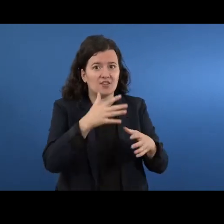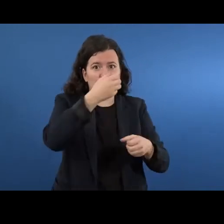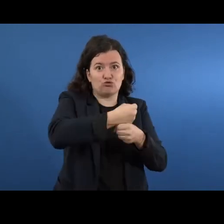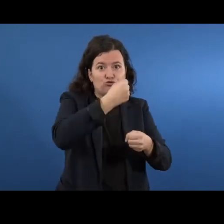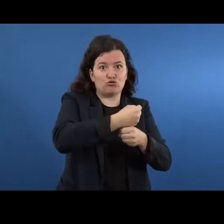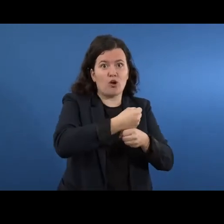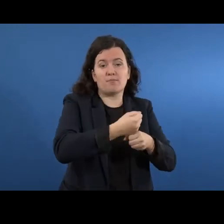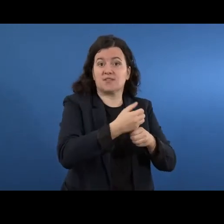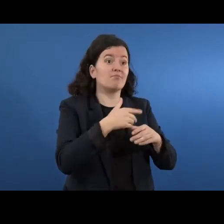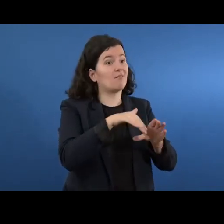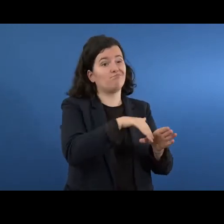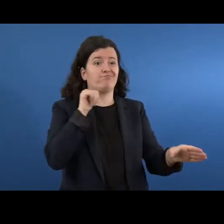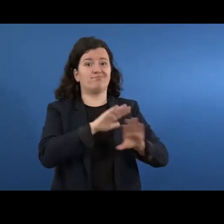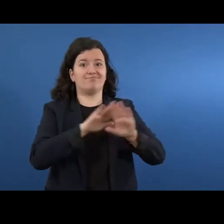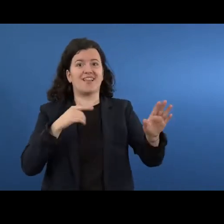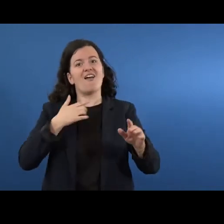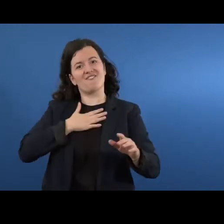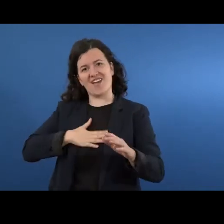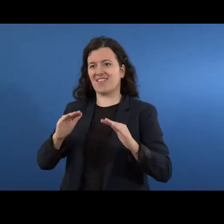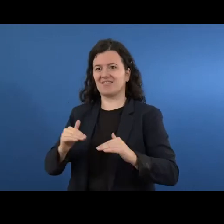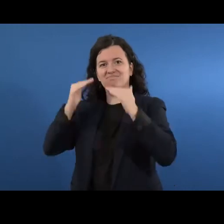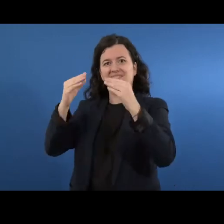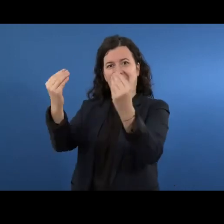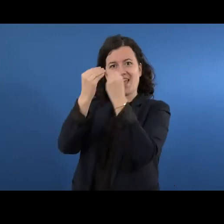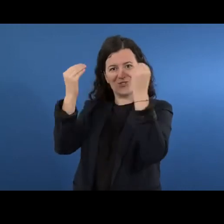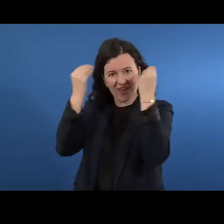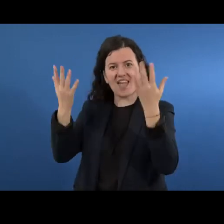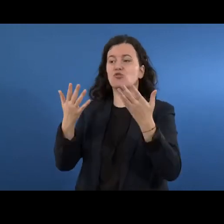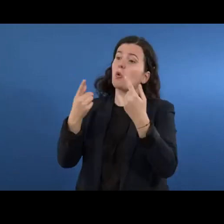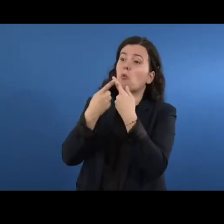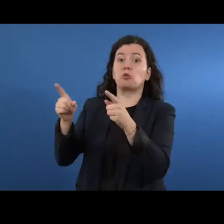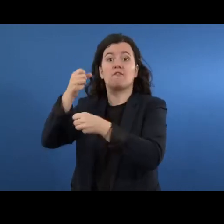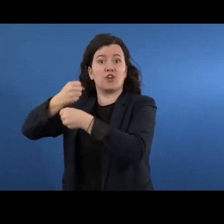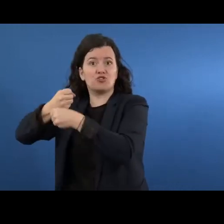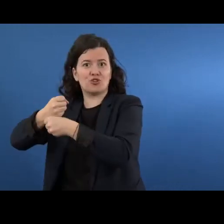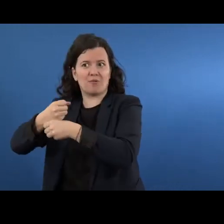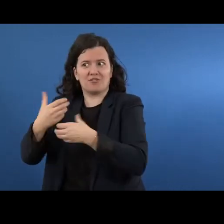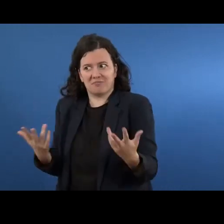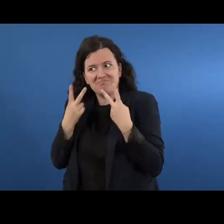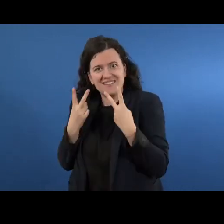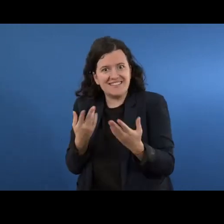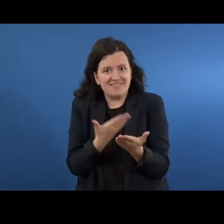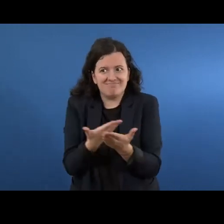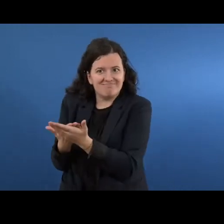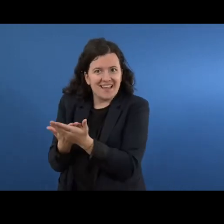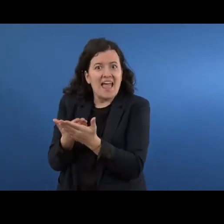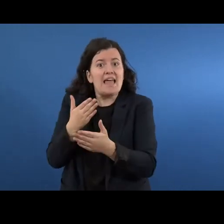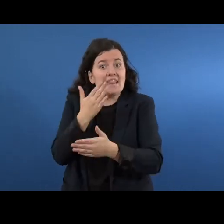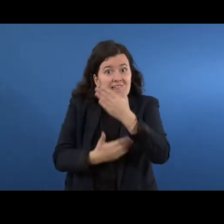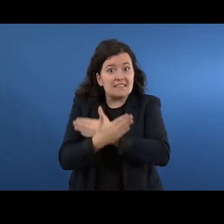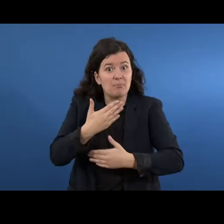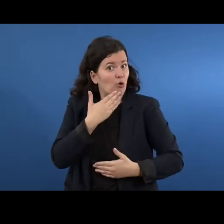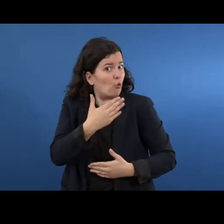better opportunities. So literature has shown and experience has shown that persons with disability are good employees,